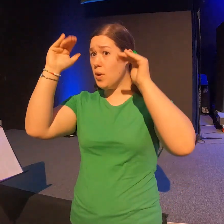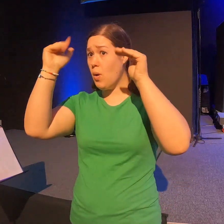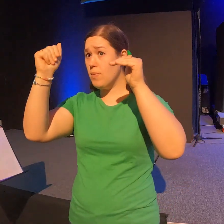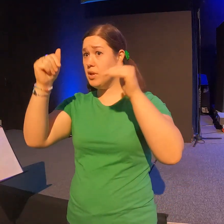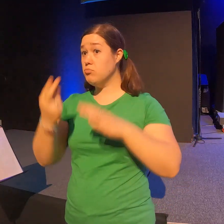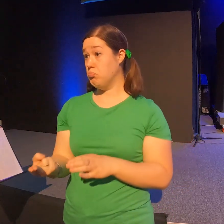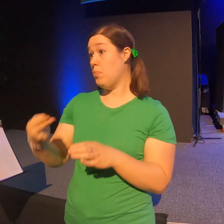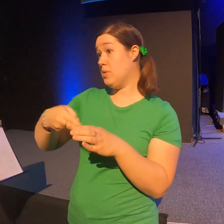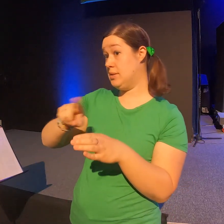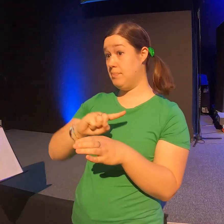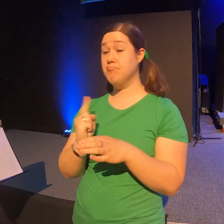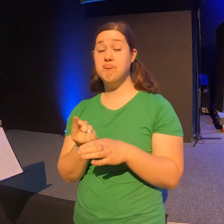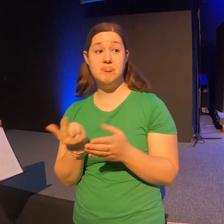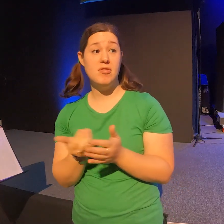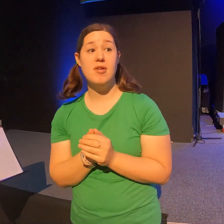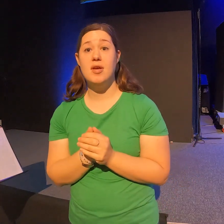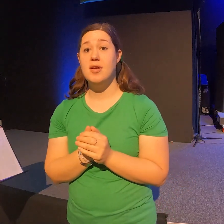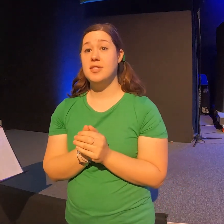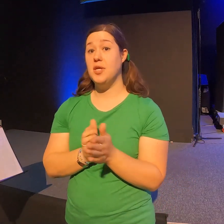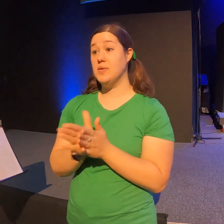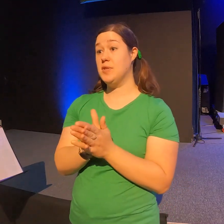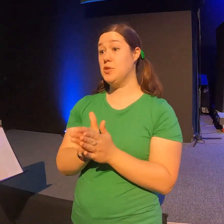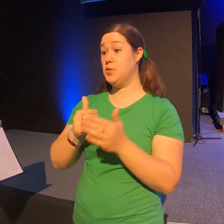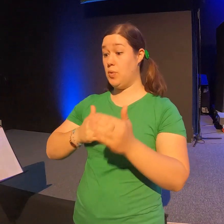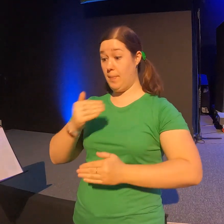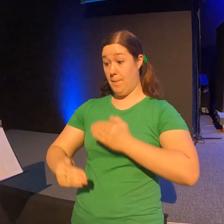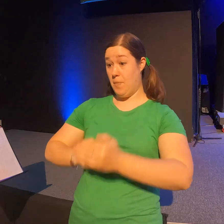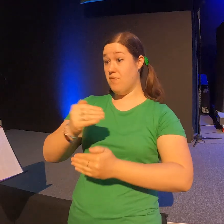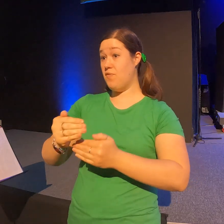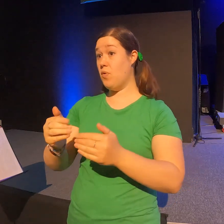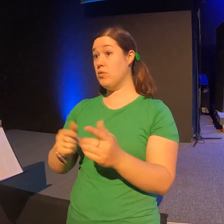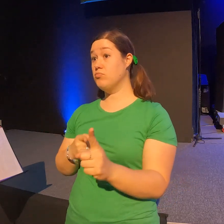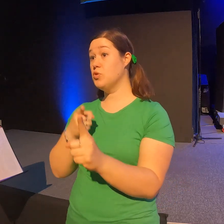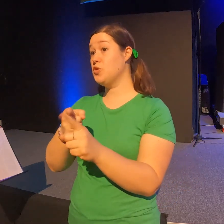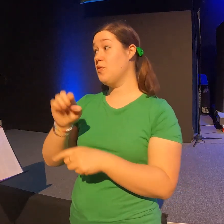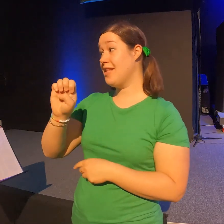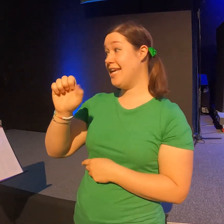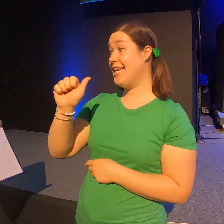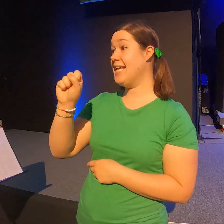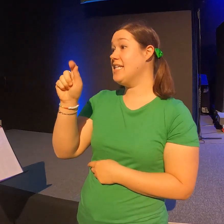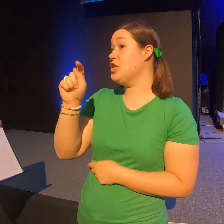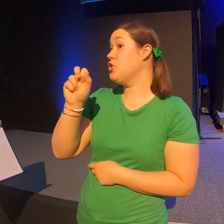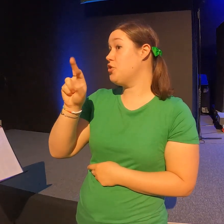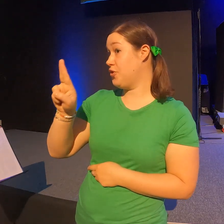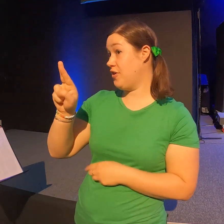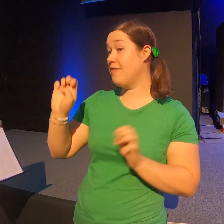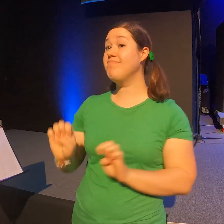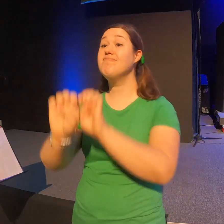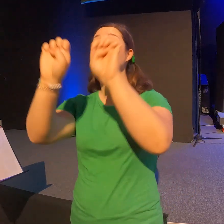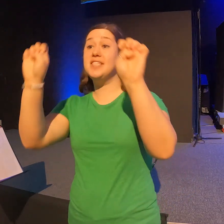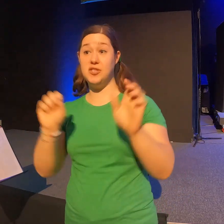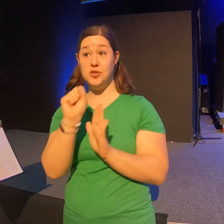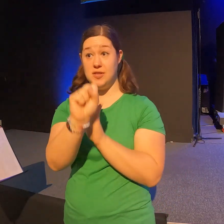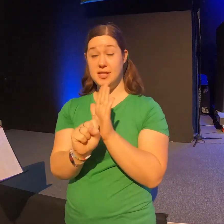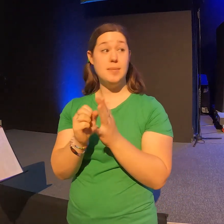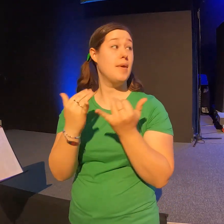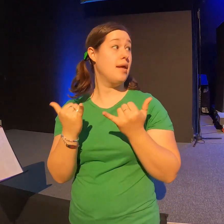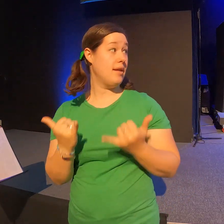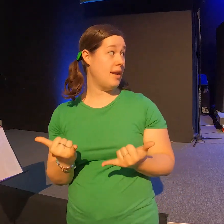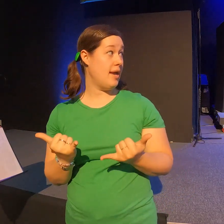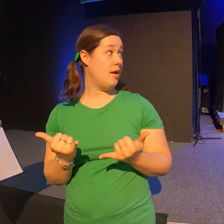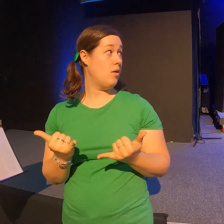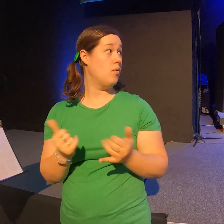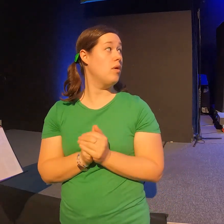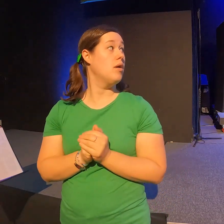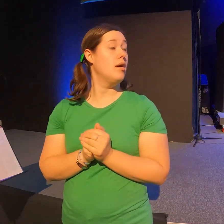up to the Easter season. But right now, I would like to introduce Elizabeth Gadd, who is the Chief Development Officer of